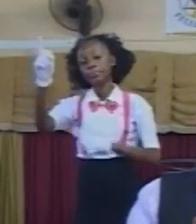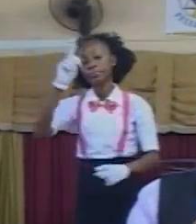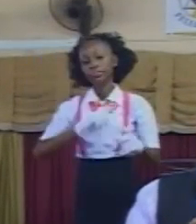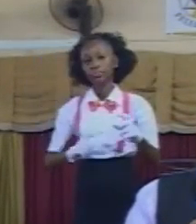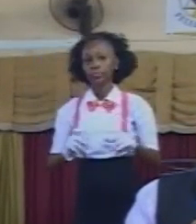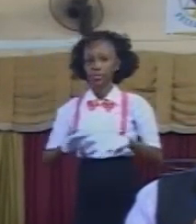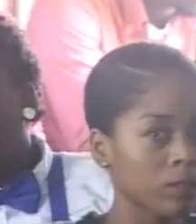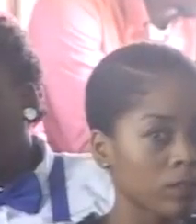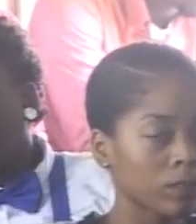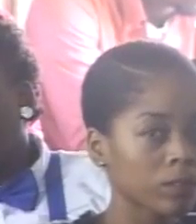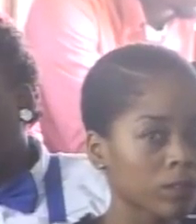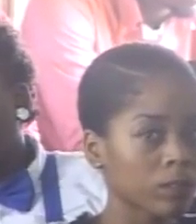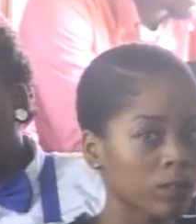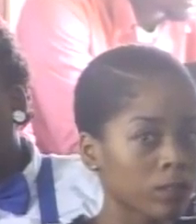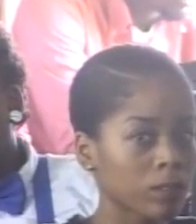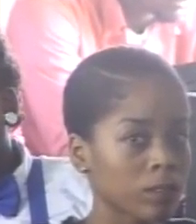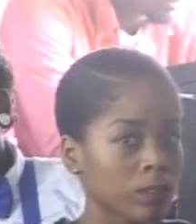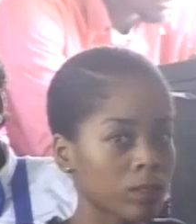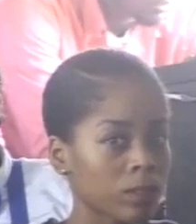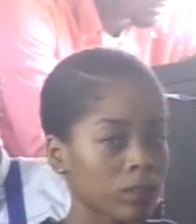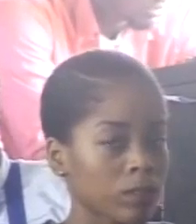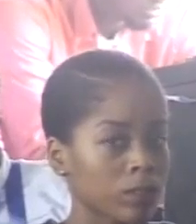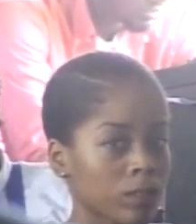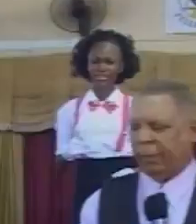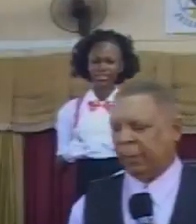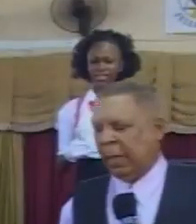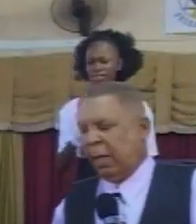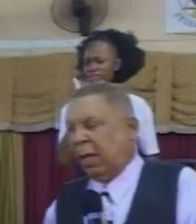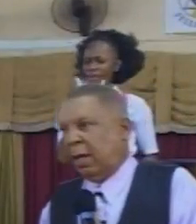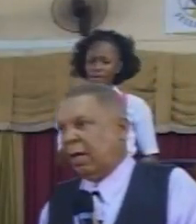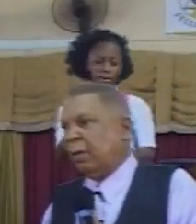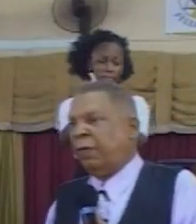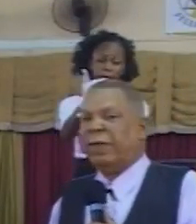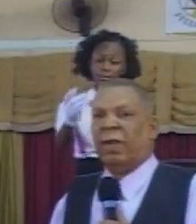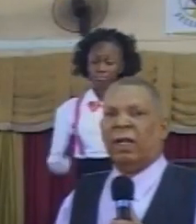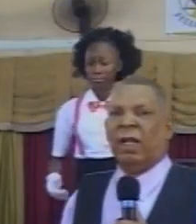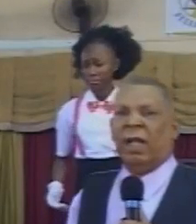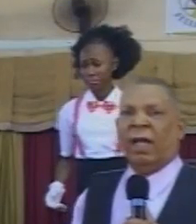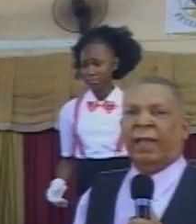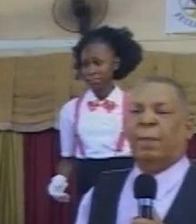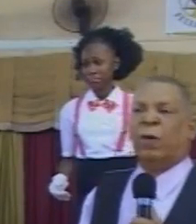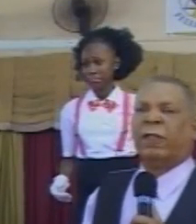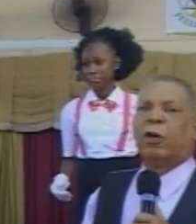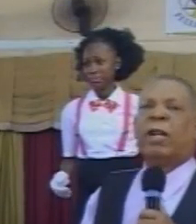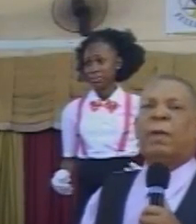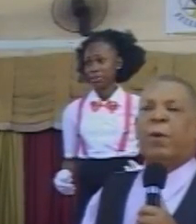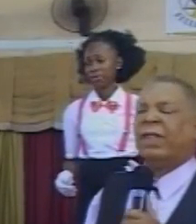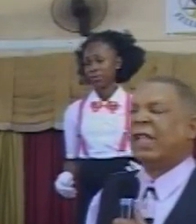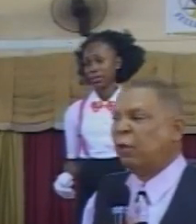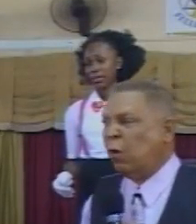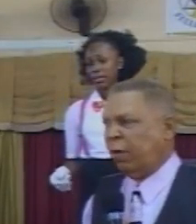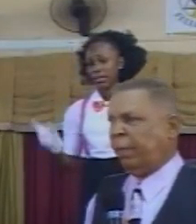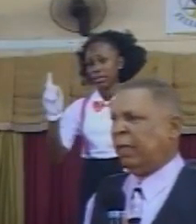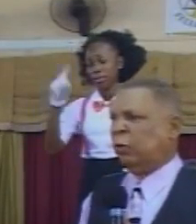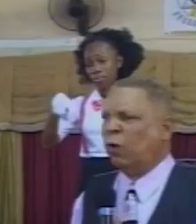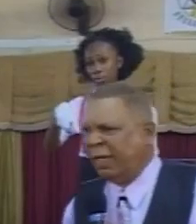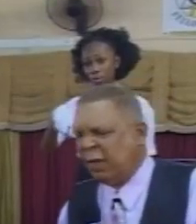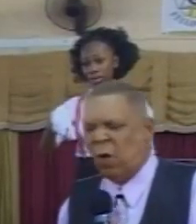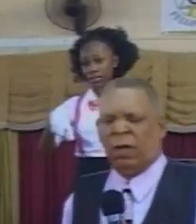How do you know you're right and he's wrong and I'm wrong? I said, well, first of all, the most credible person I know